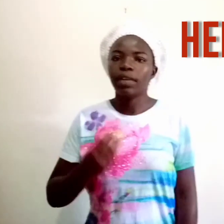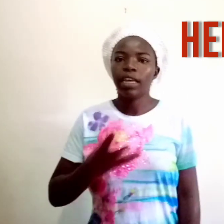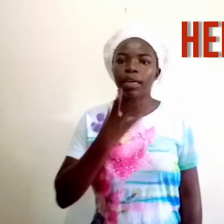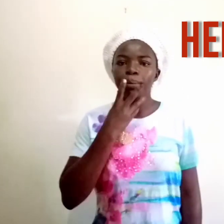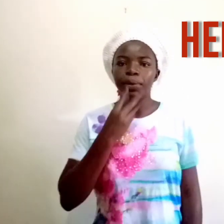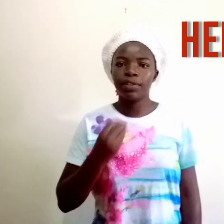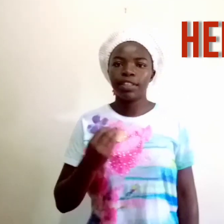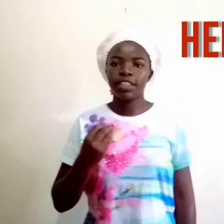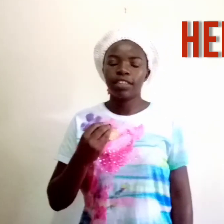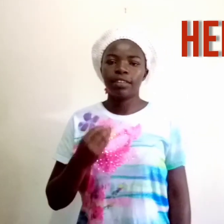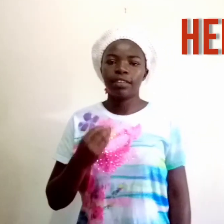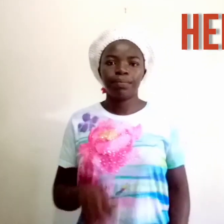Hebrews.